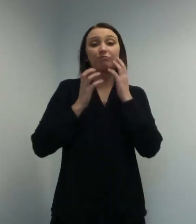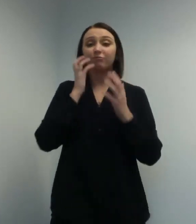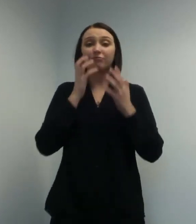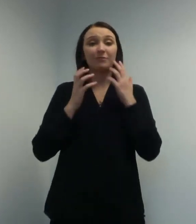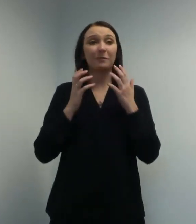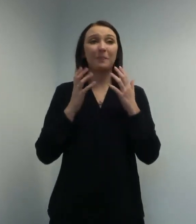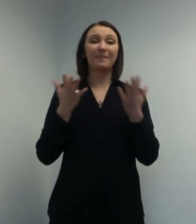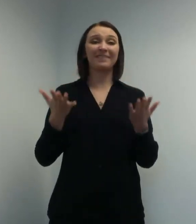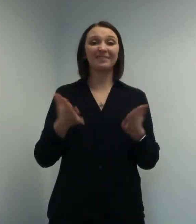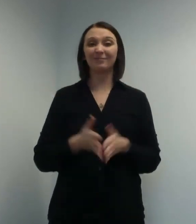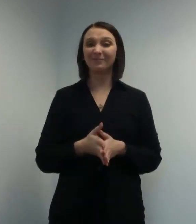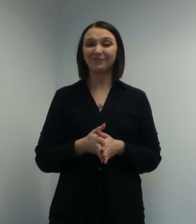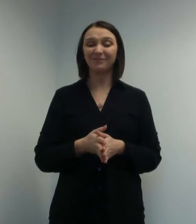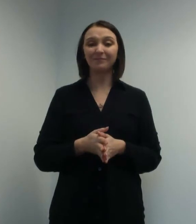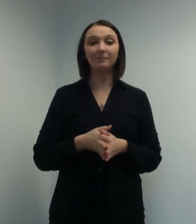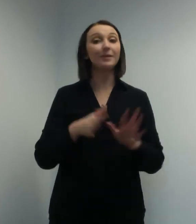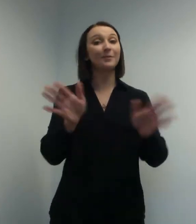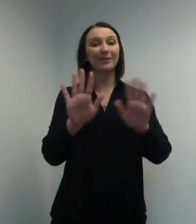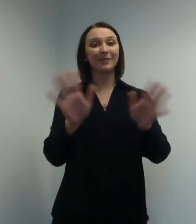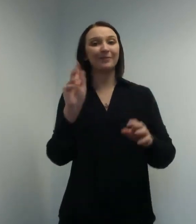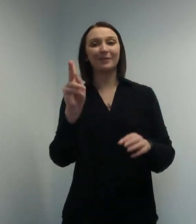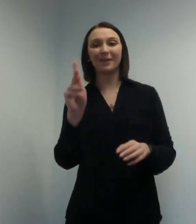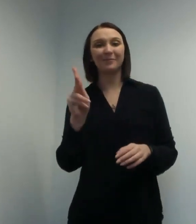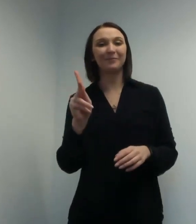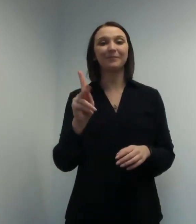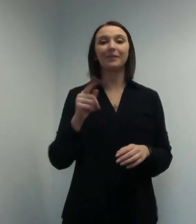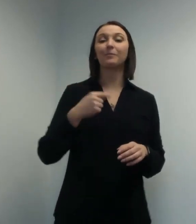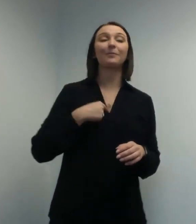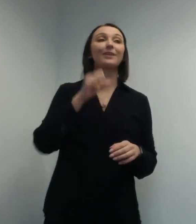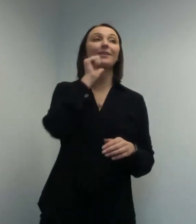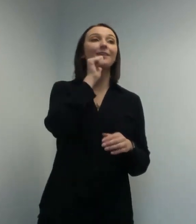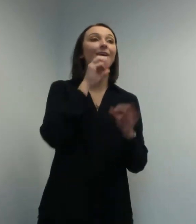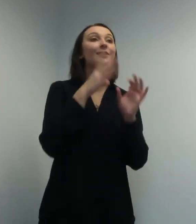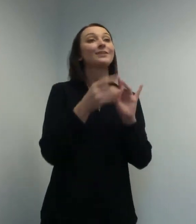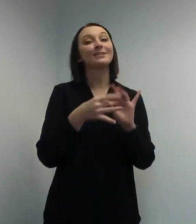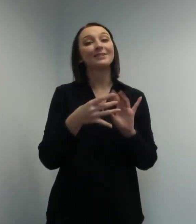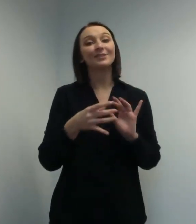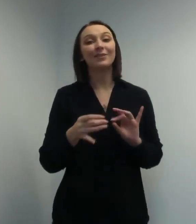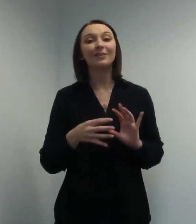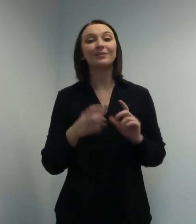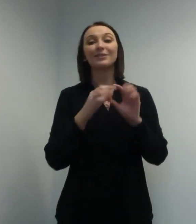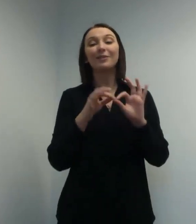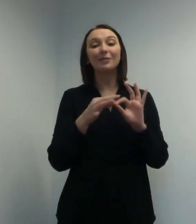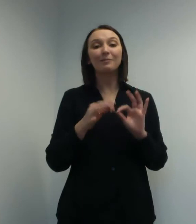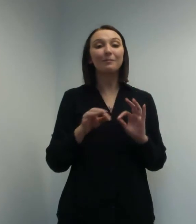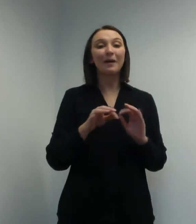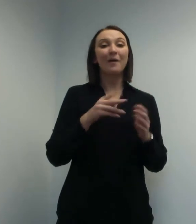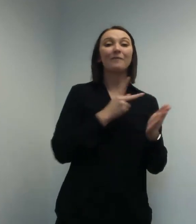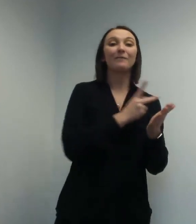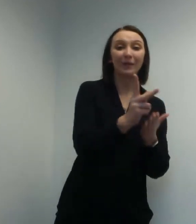you get the wrong idea, this is not a talk about the importance of failure, nor is it about leaning in. I tell you the